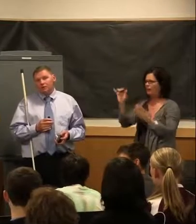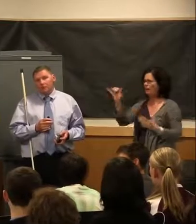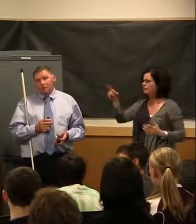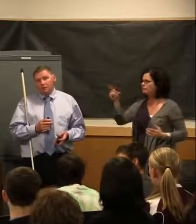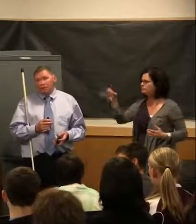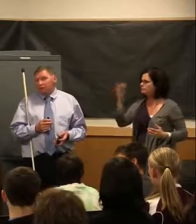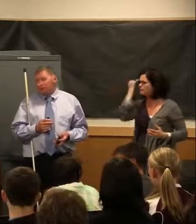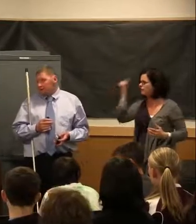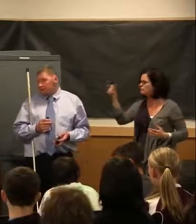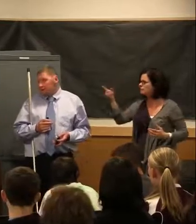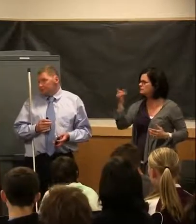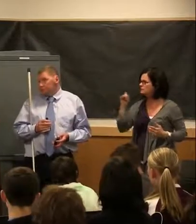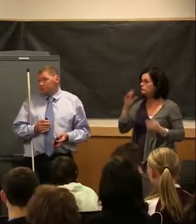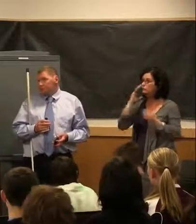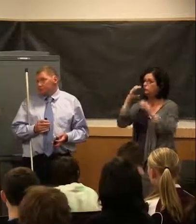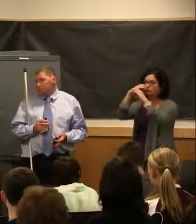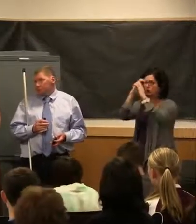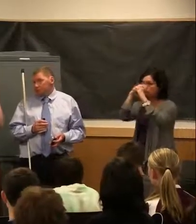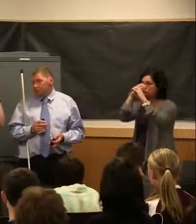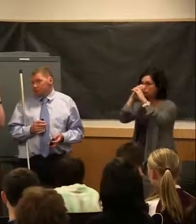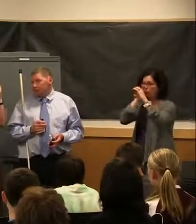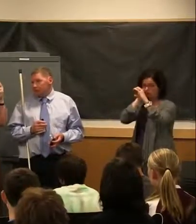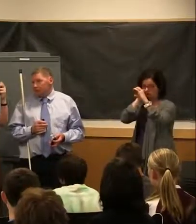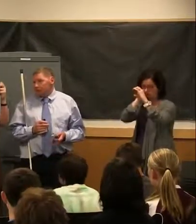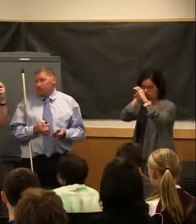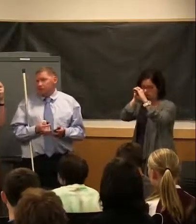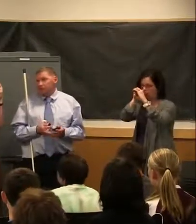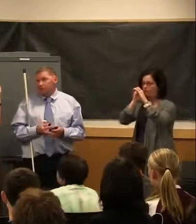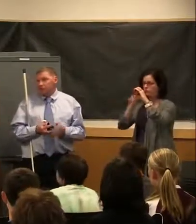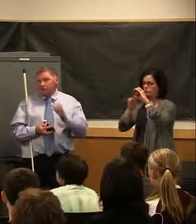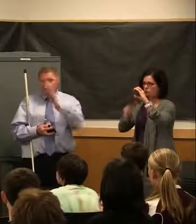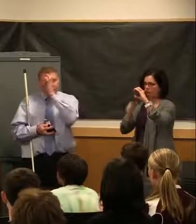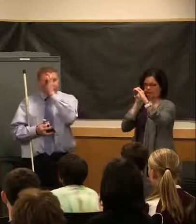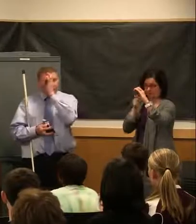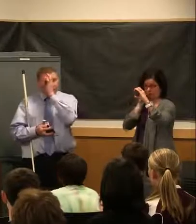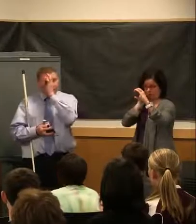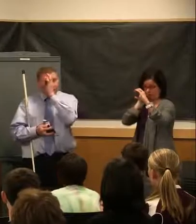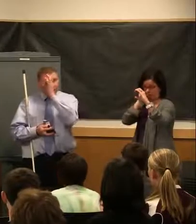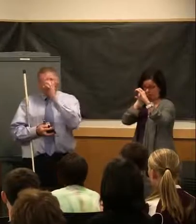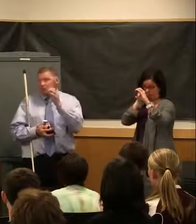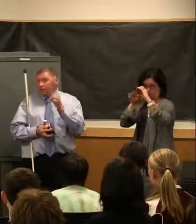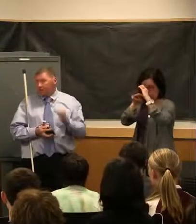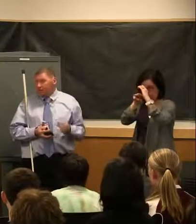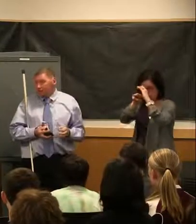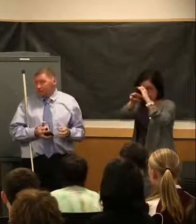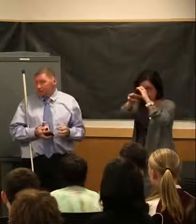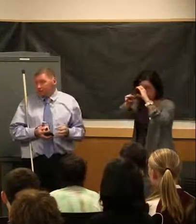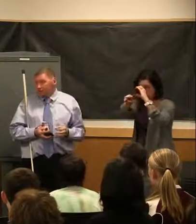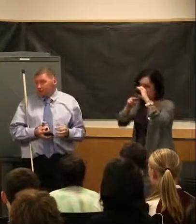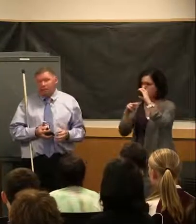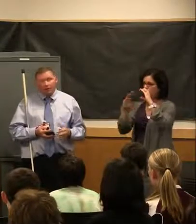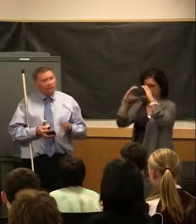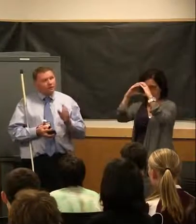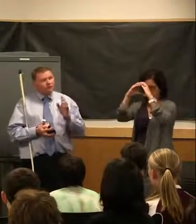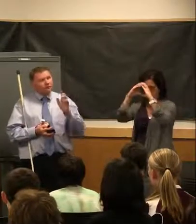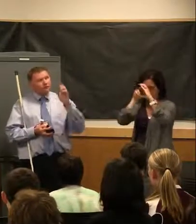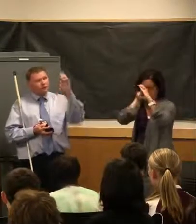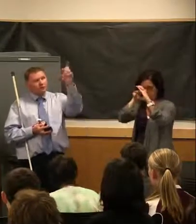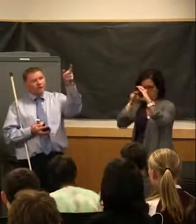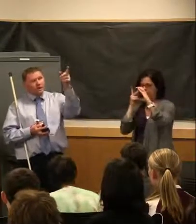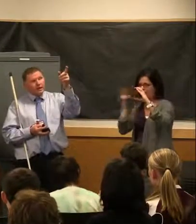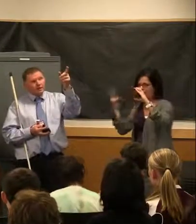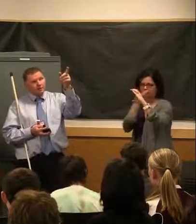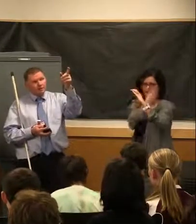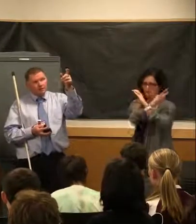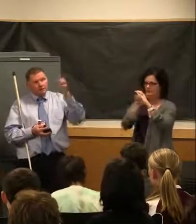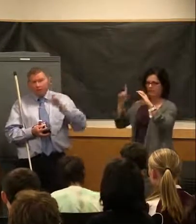through a telescope or something like that. So like sort of a circle in the center of my vision. And I can see